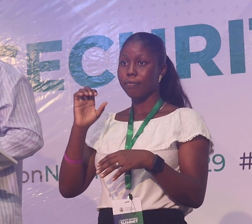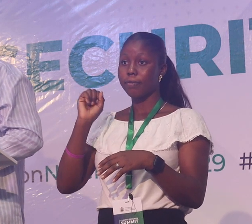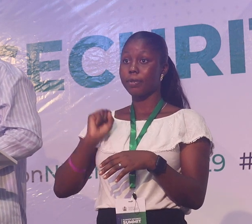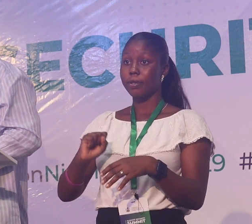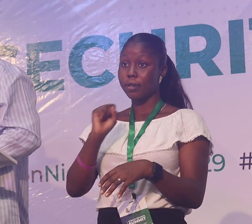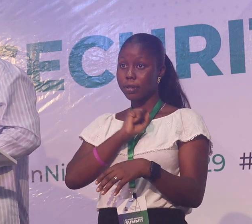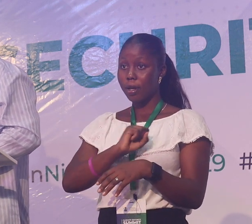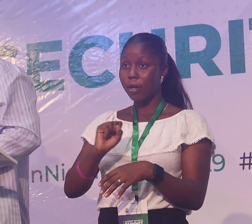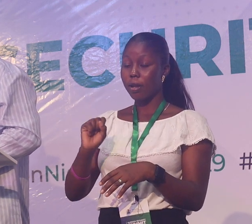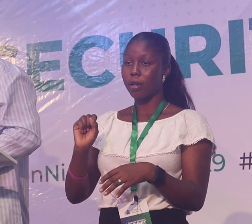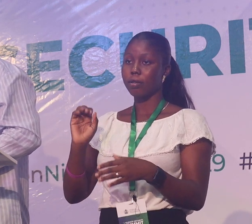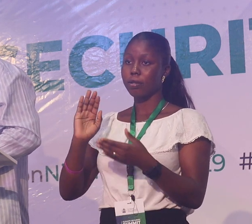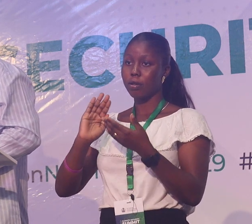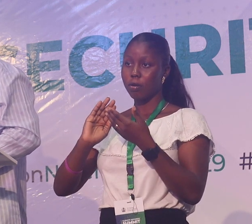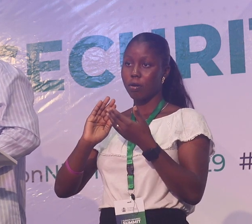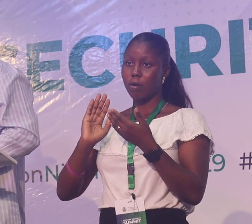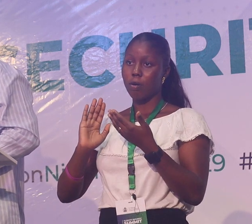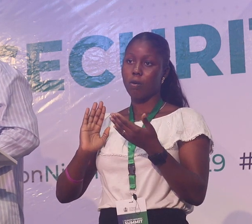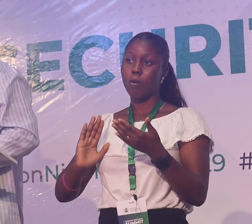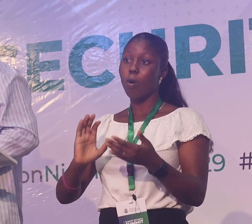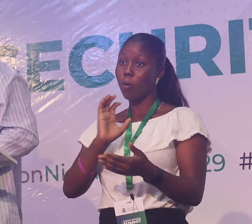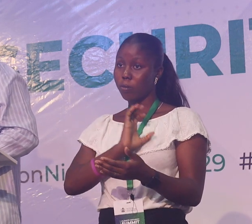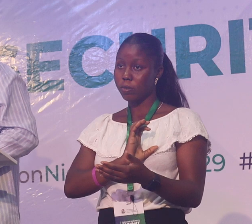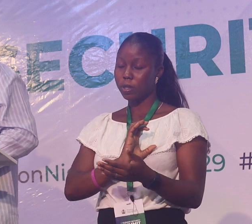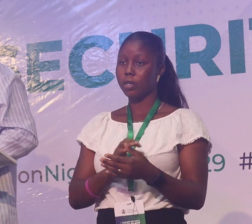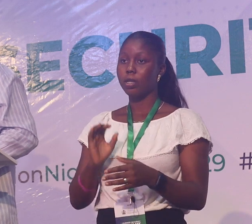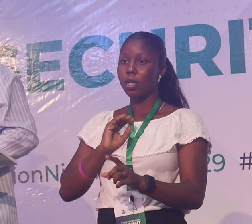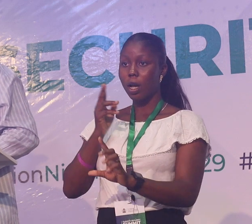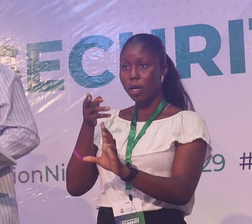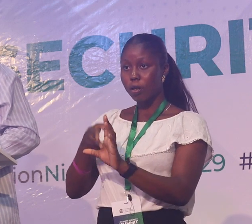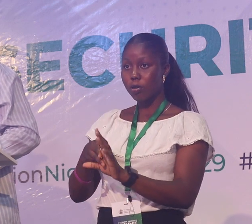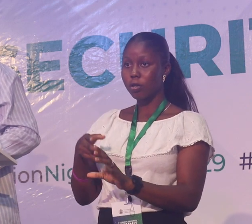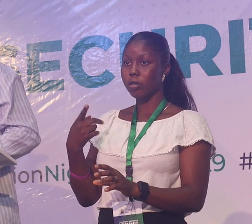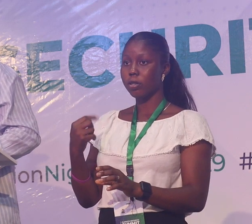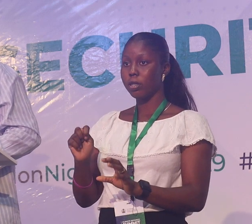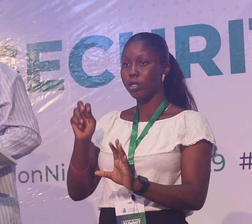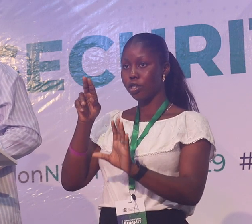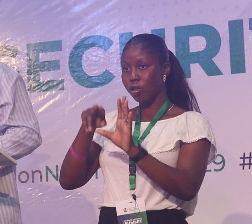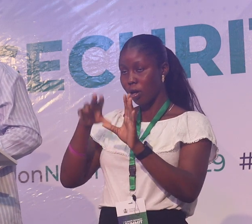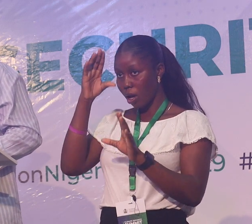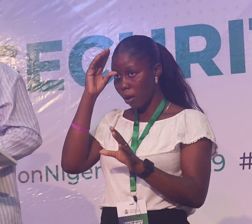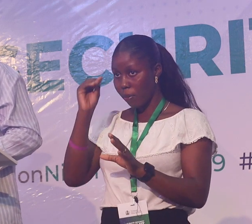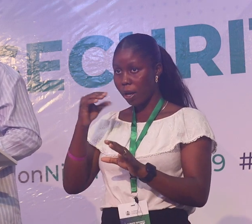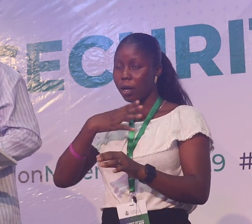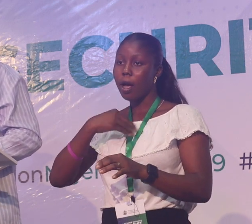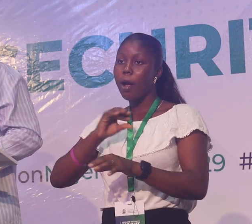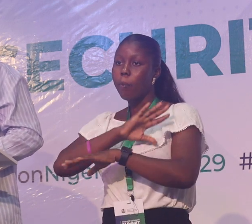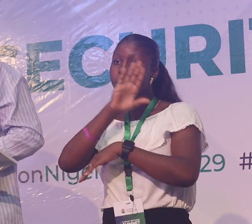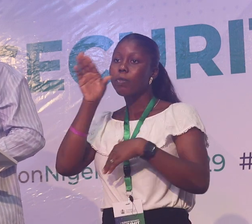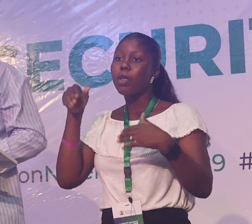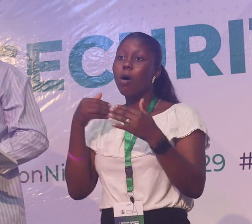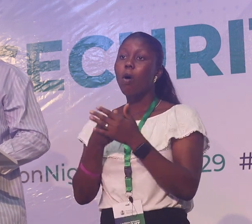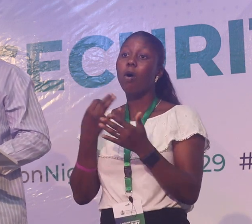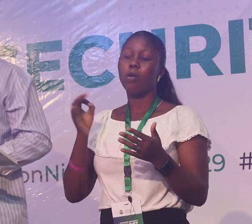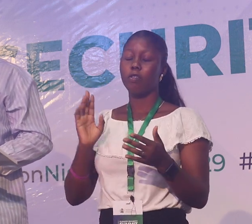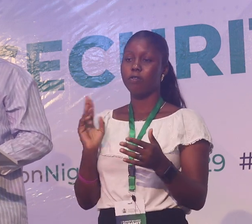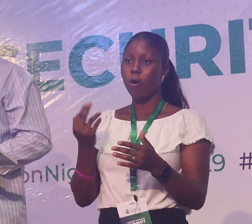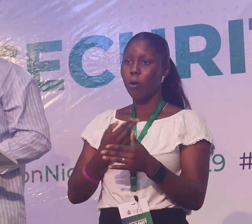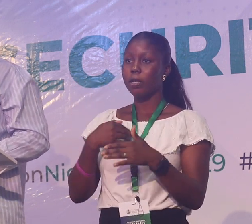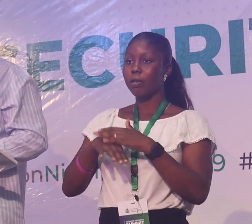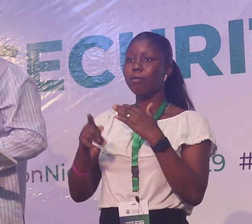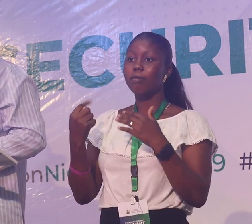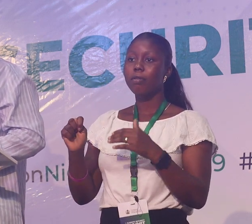Change, I join my colleague, the chairman, and all of us in the National